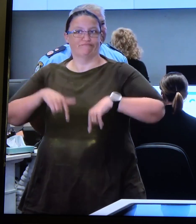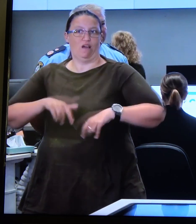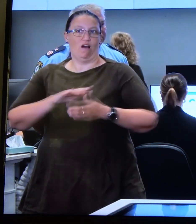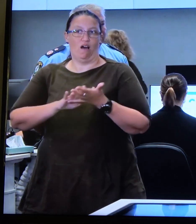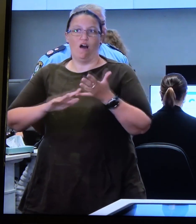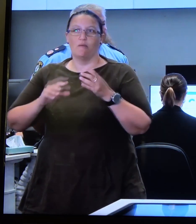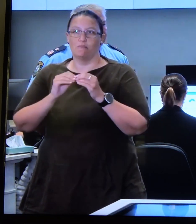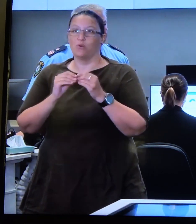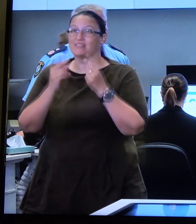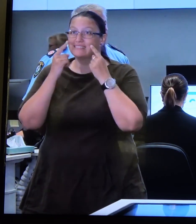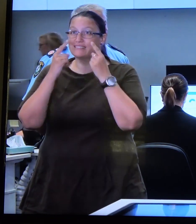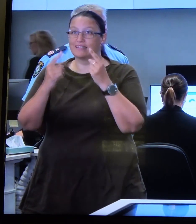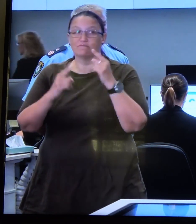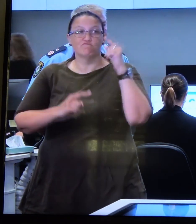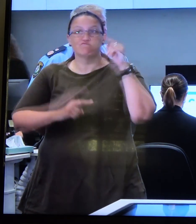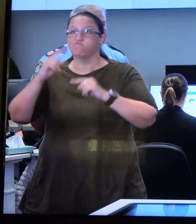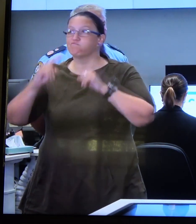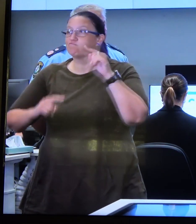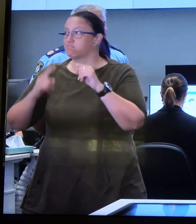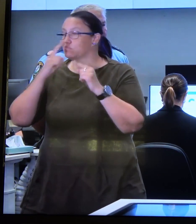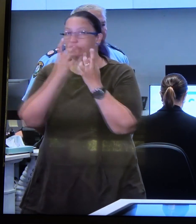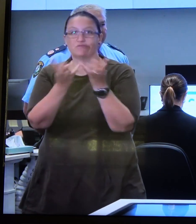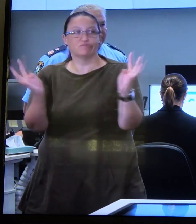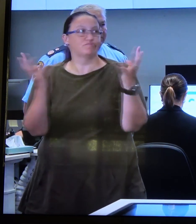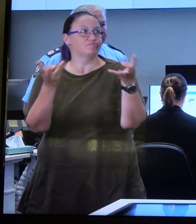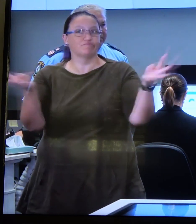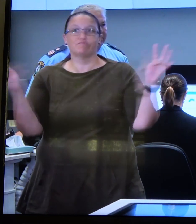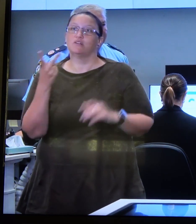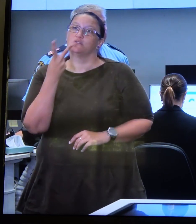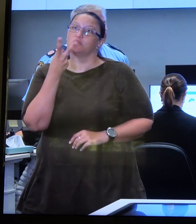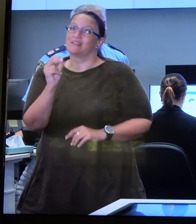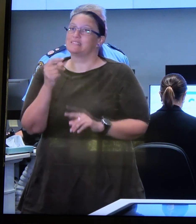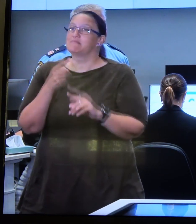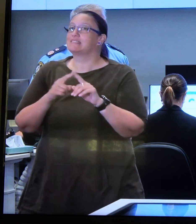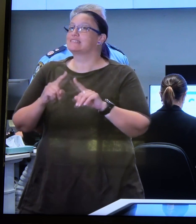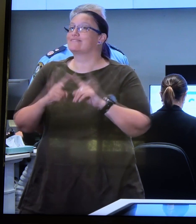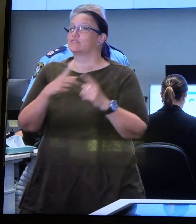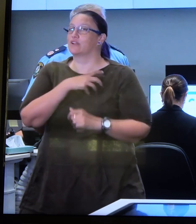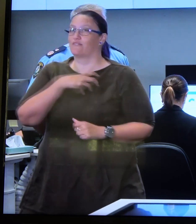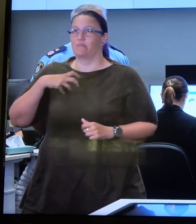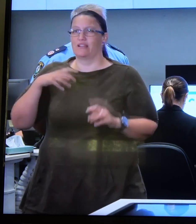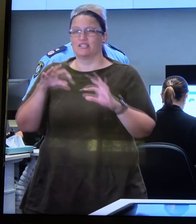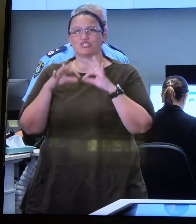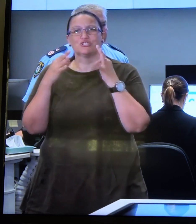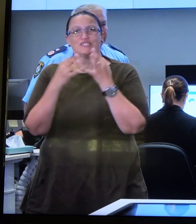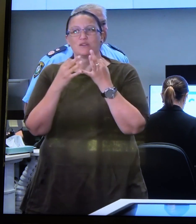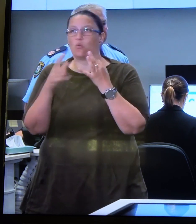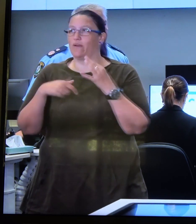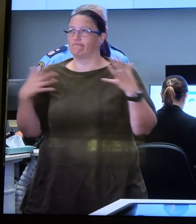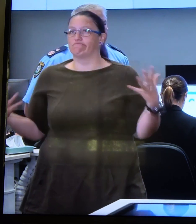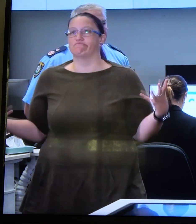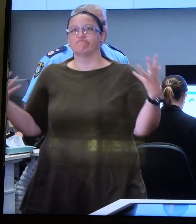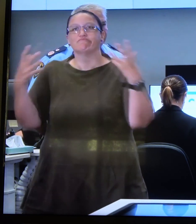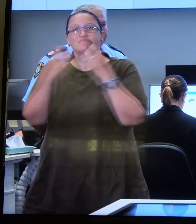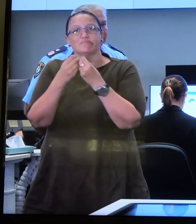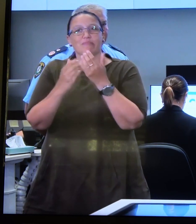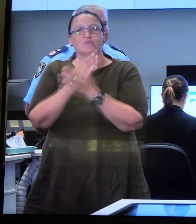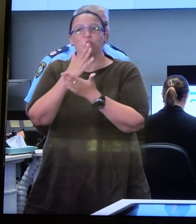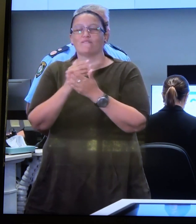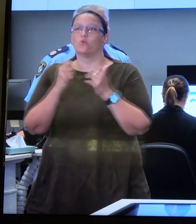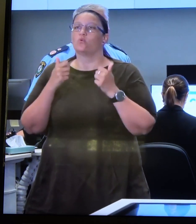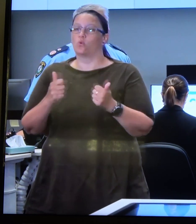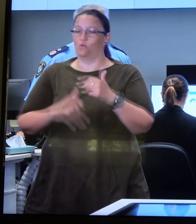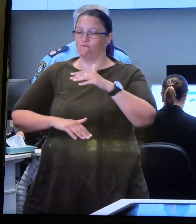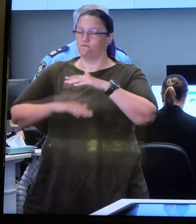see already representatives from 20 odd different government agencies coming together to make sure we have a whole of government